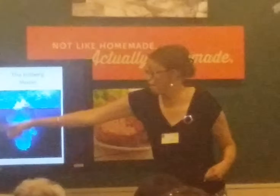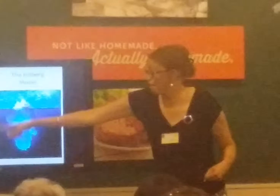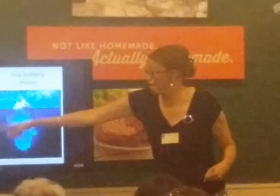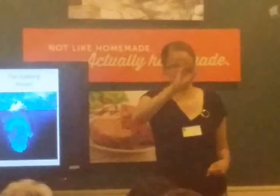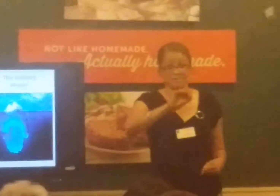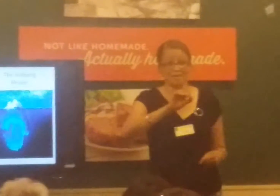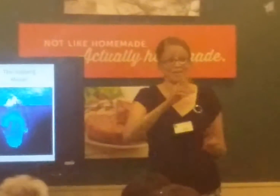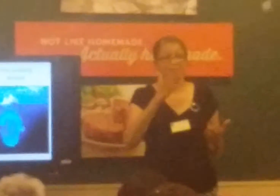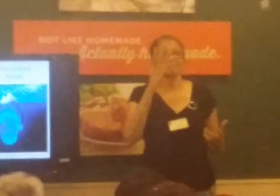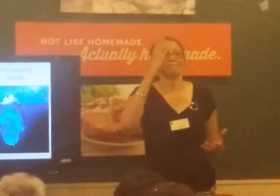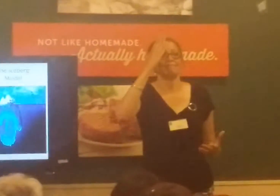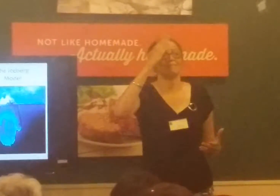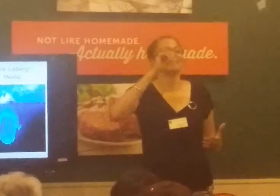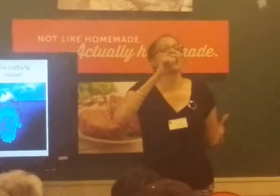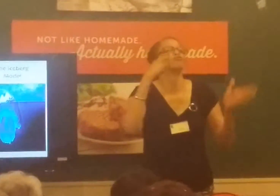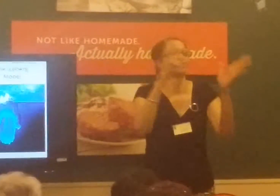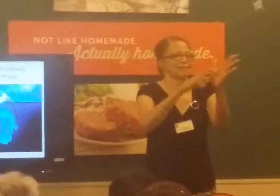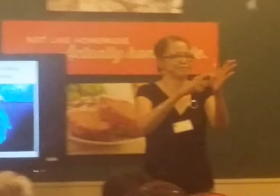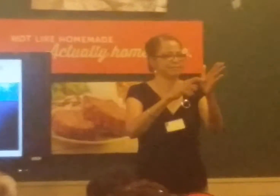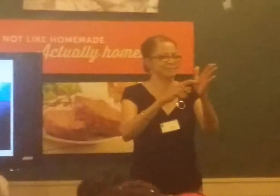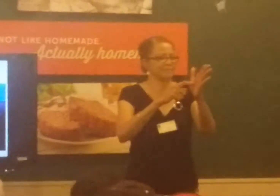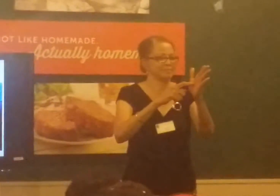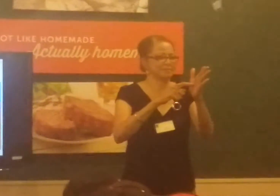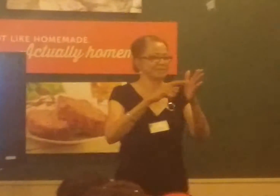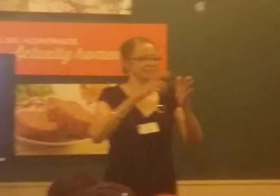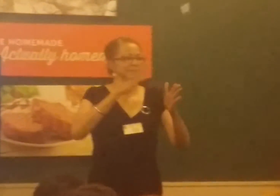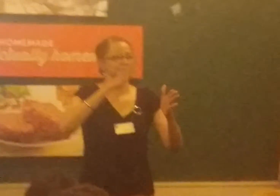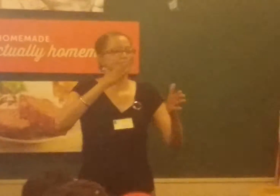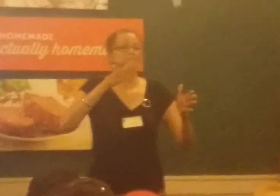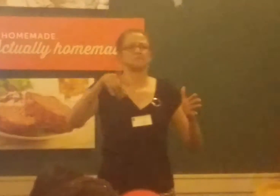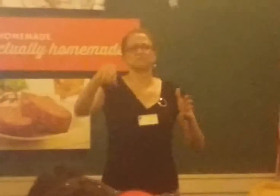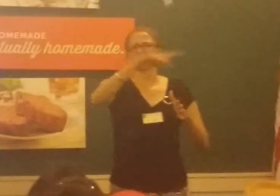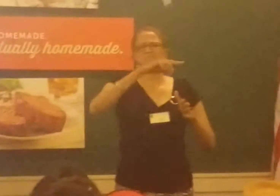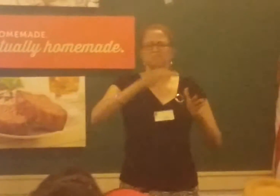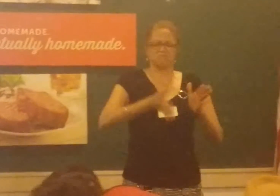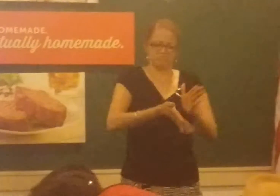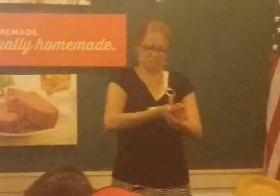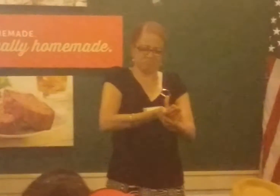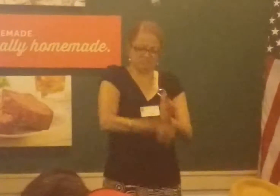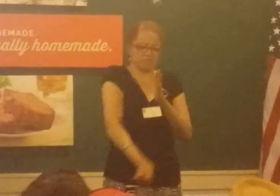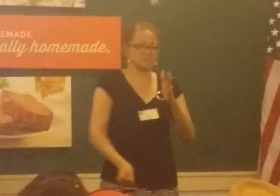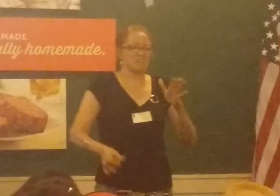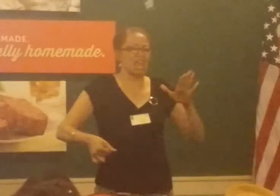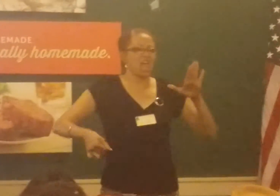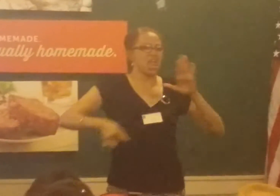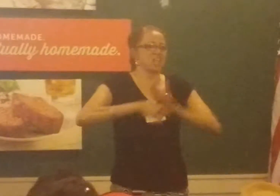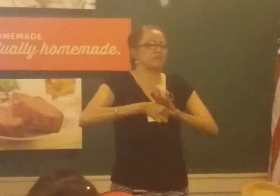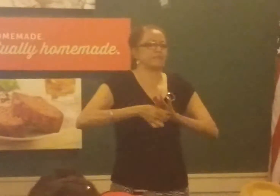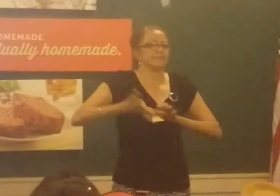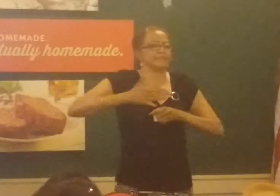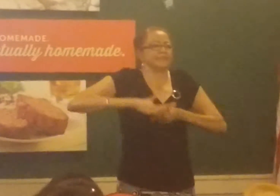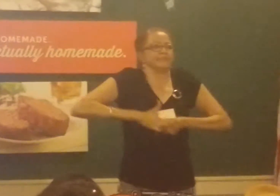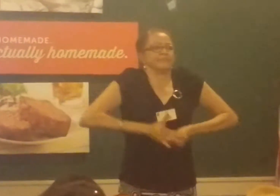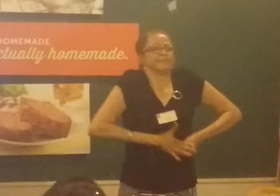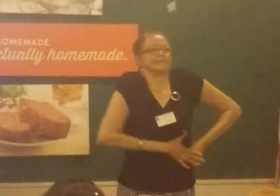Now, the 90% invisible non-observabilities might be the skills that they're